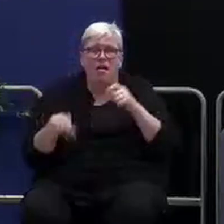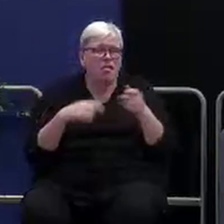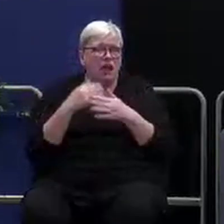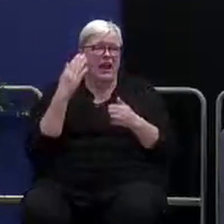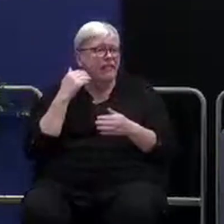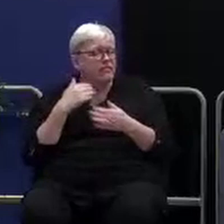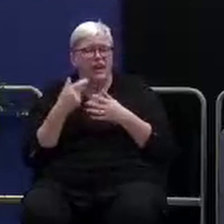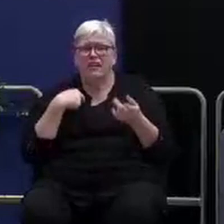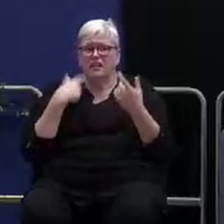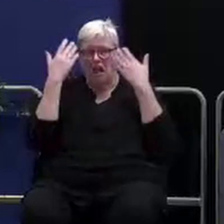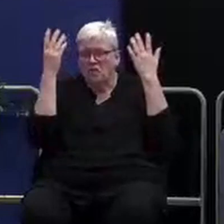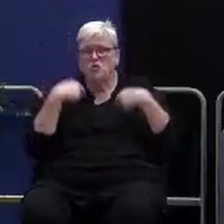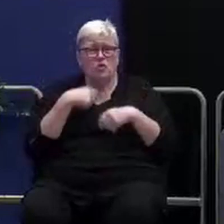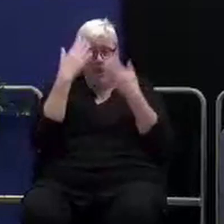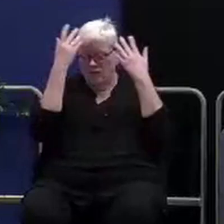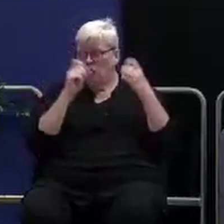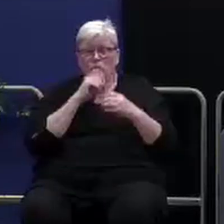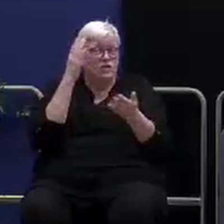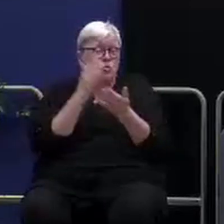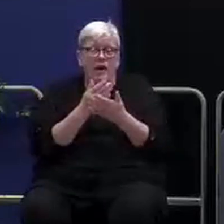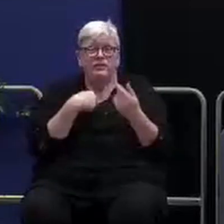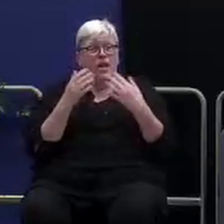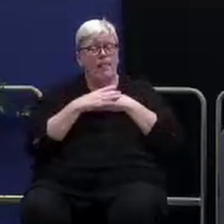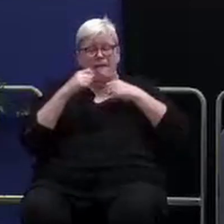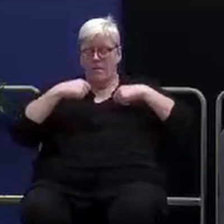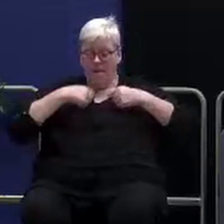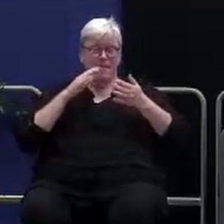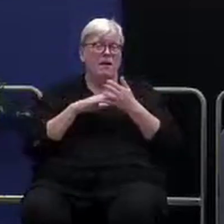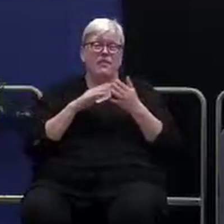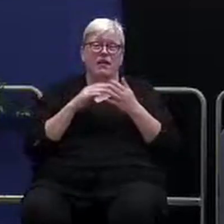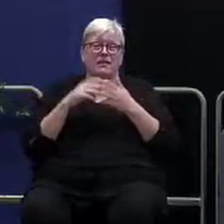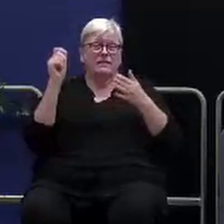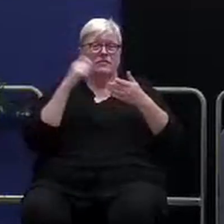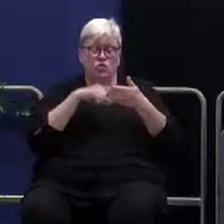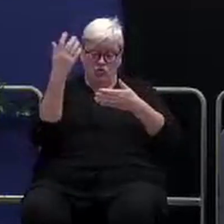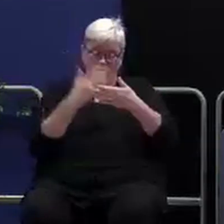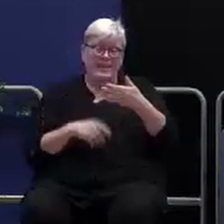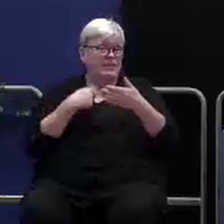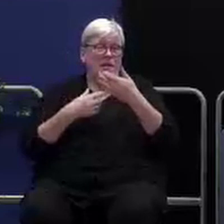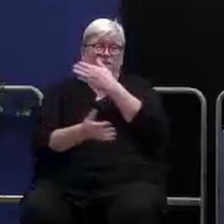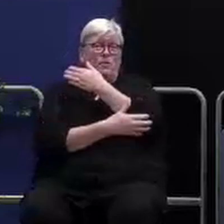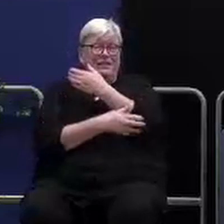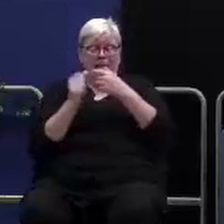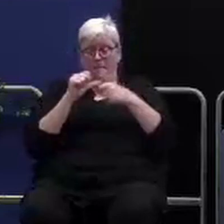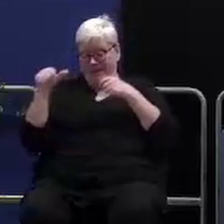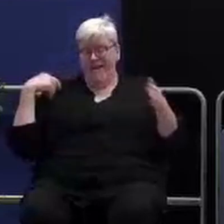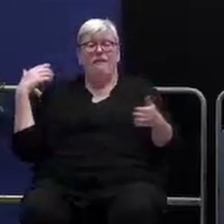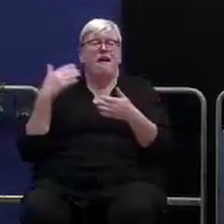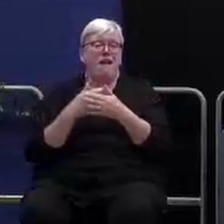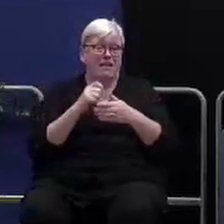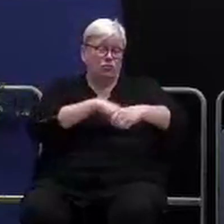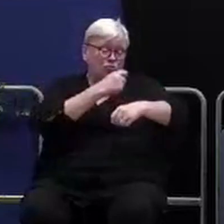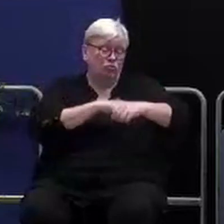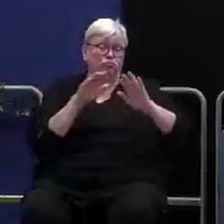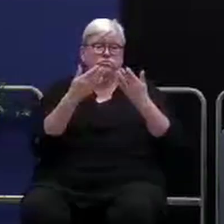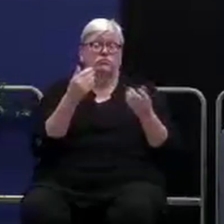sorrows. I do not know who she was except that she loved my mother, and her recipe for biscuits is the best I've ever found. Her cookbook,